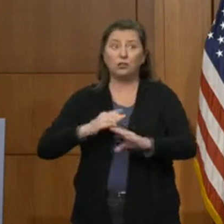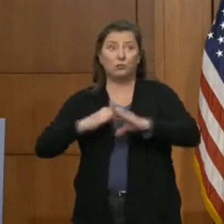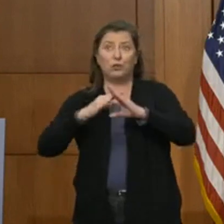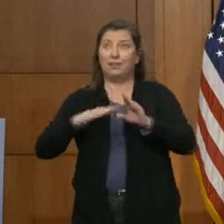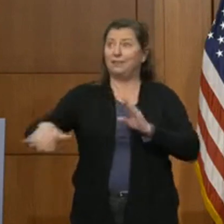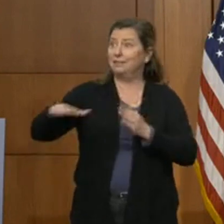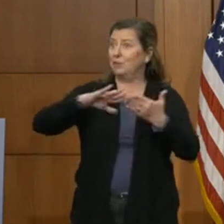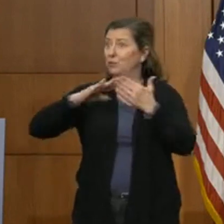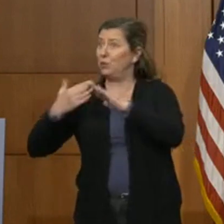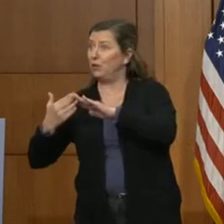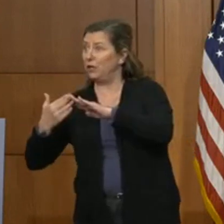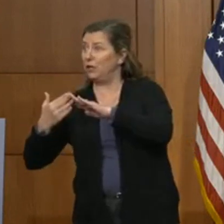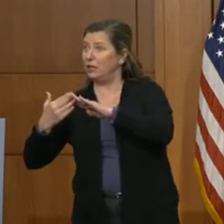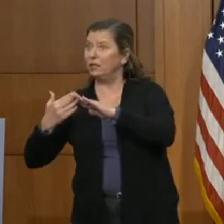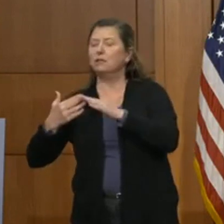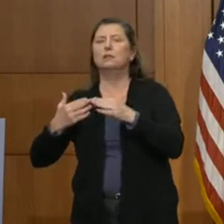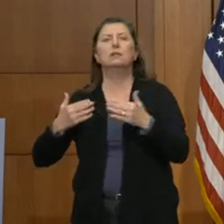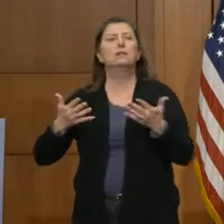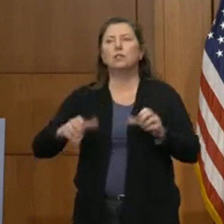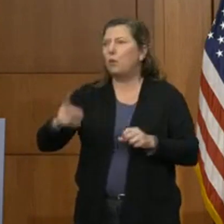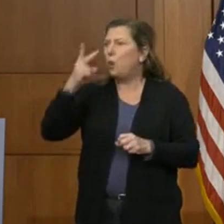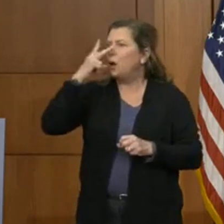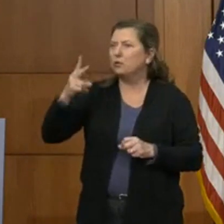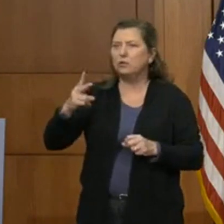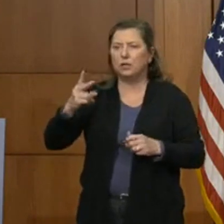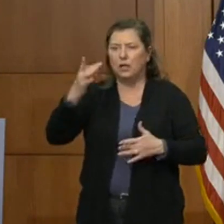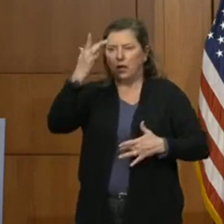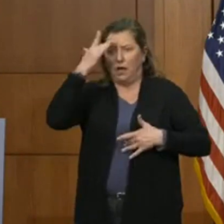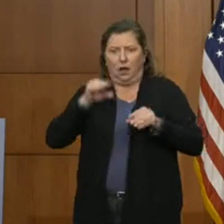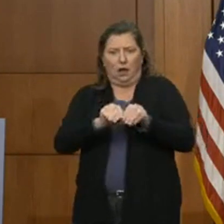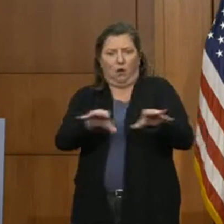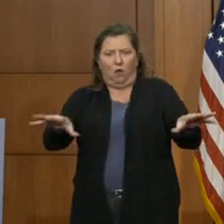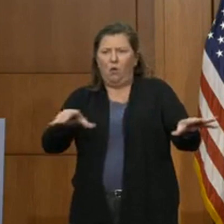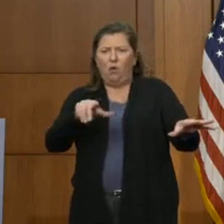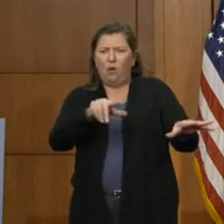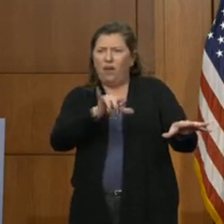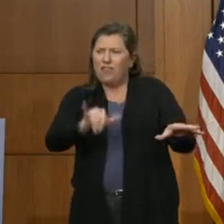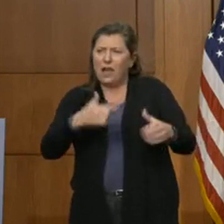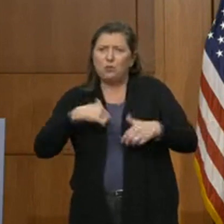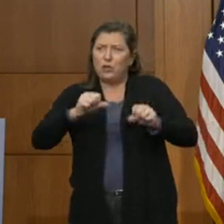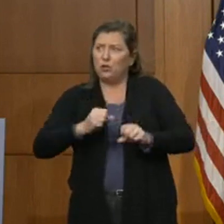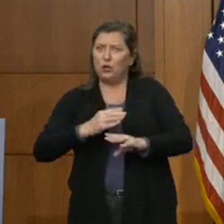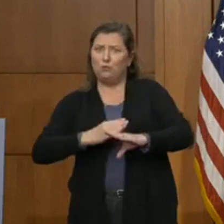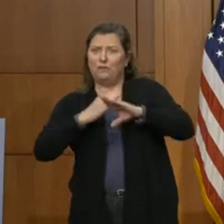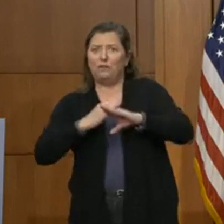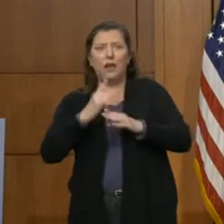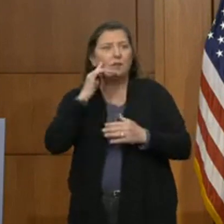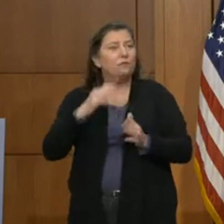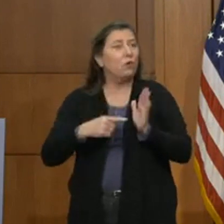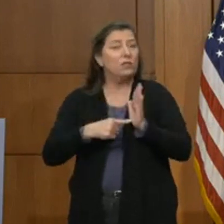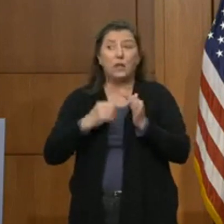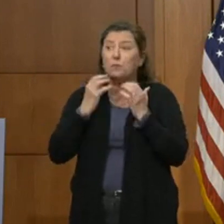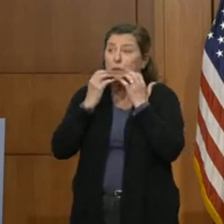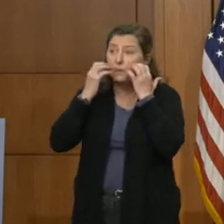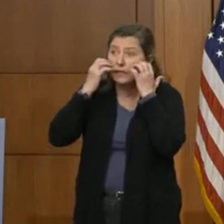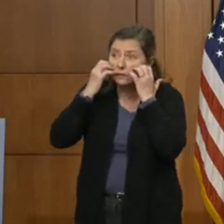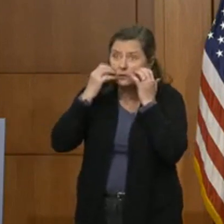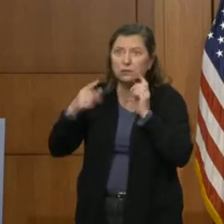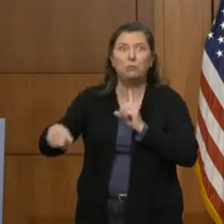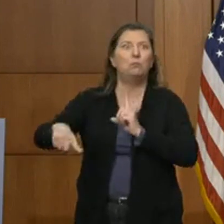communities. We don't want to see an outbreak of a preventable disease, such as measles, on top